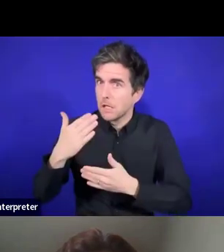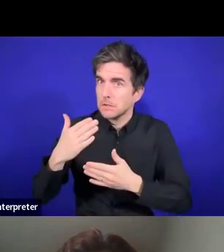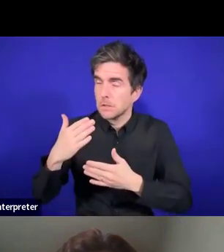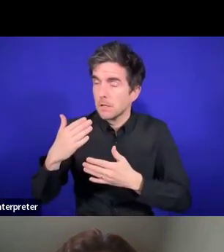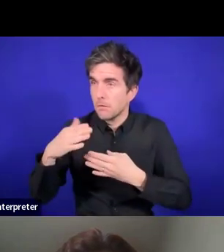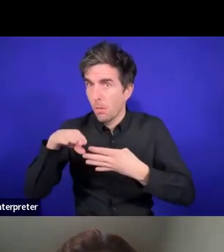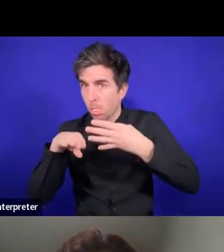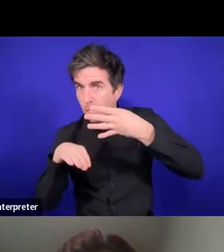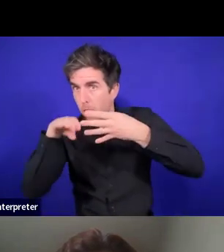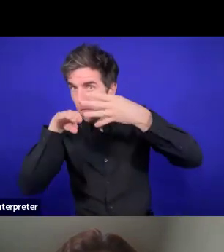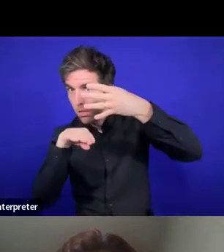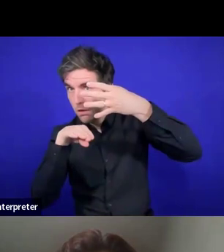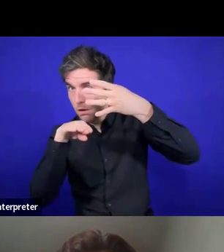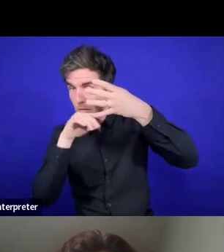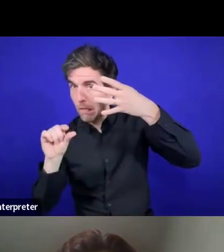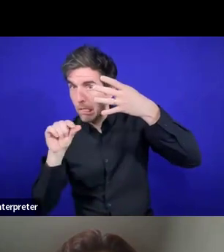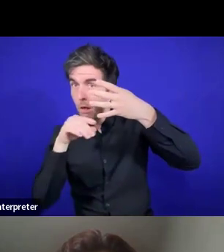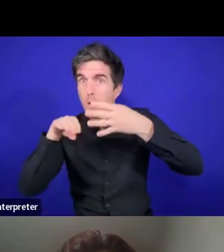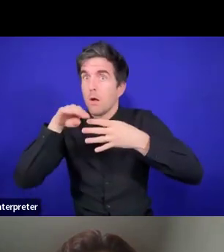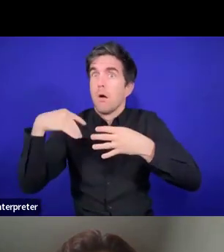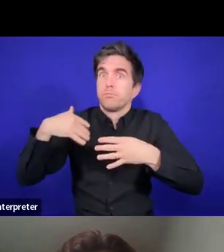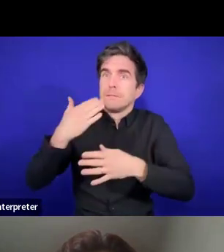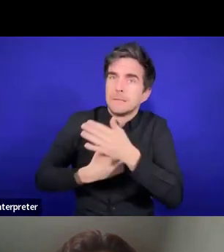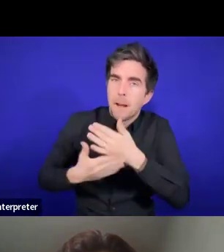Kenyonga, sorry that we haven't got a chance to